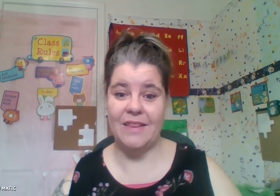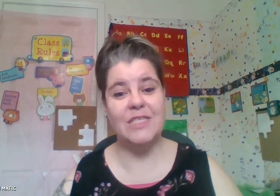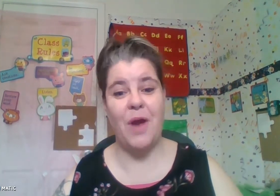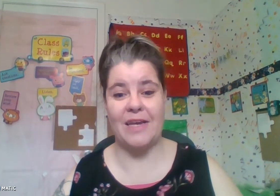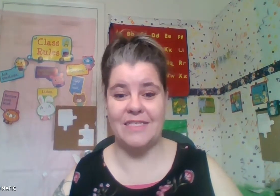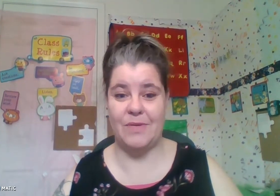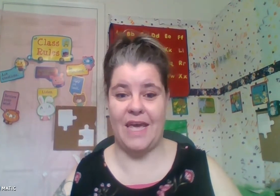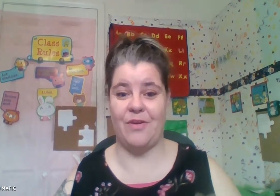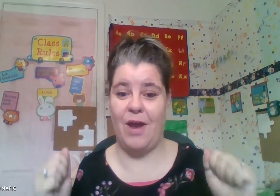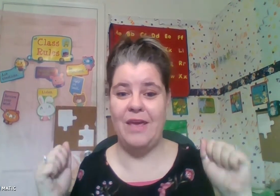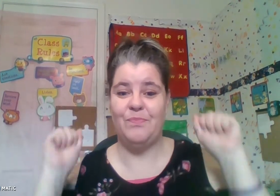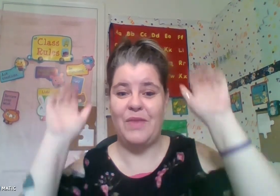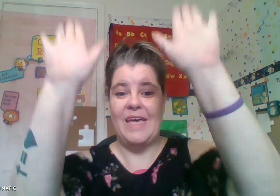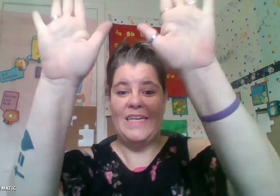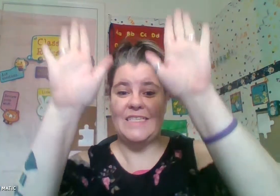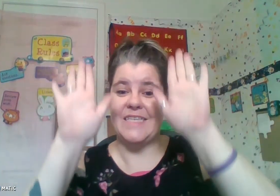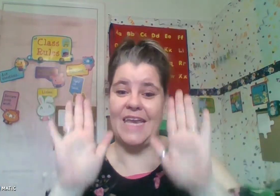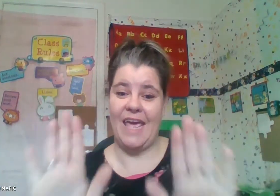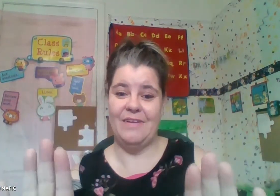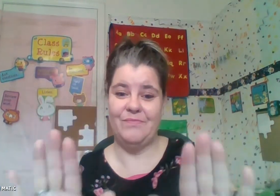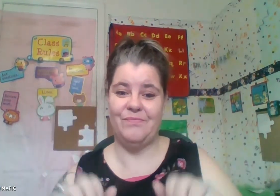Let's practice them together. Ready? Sunday,